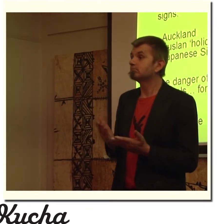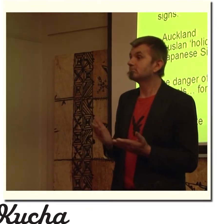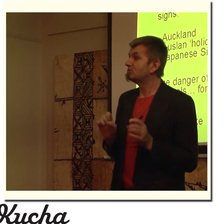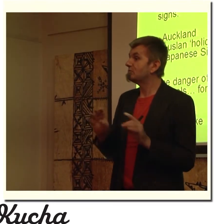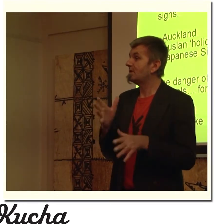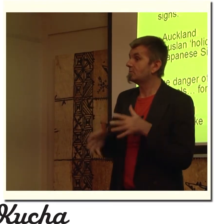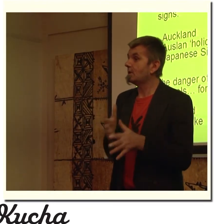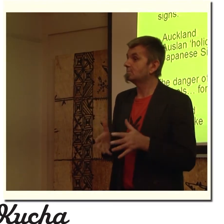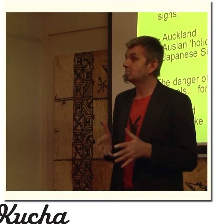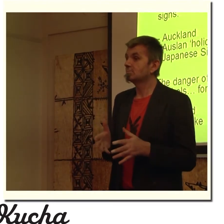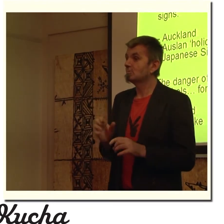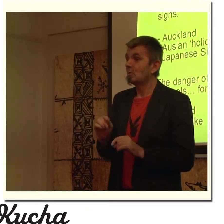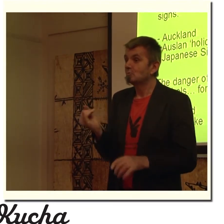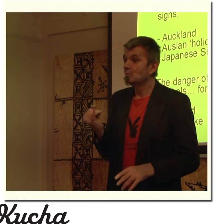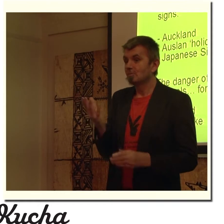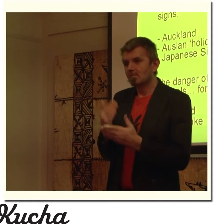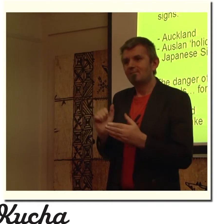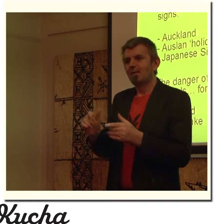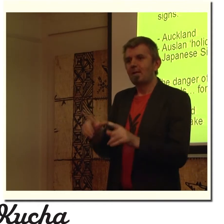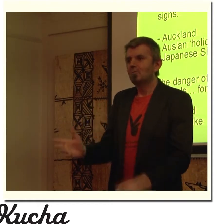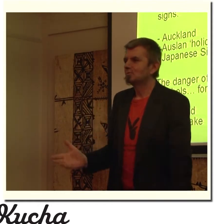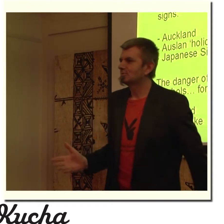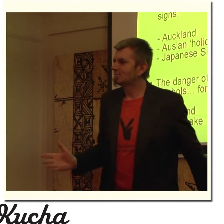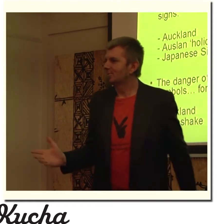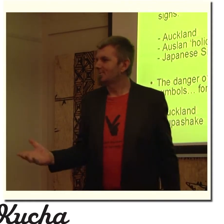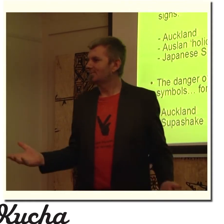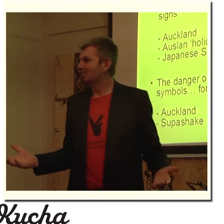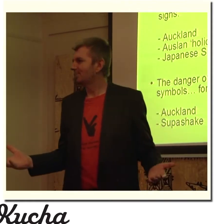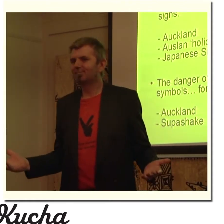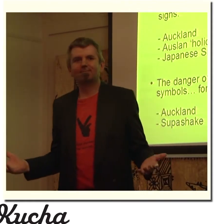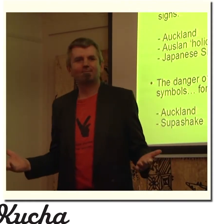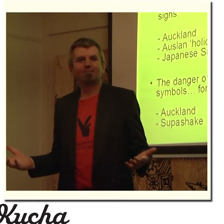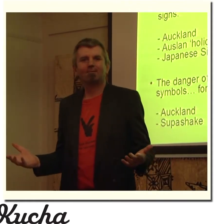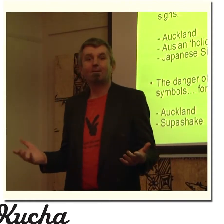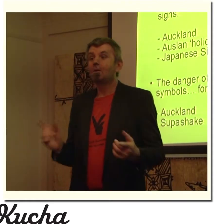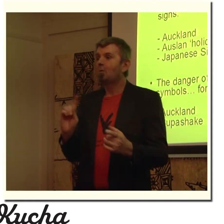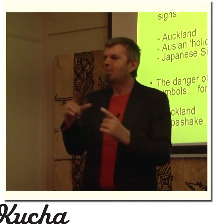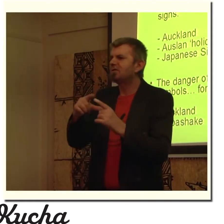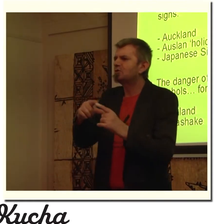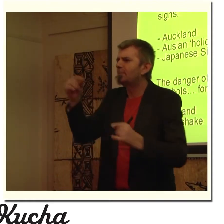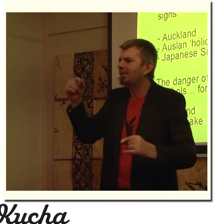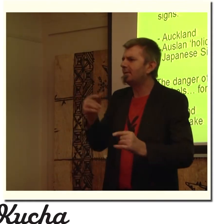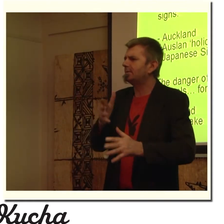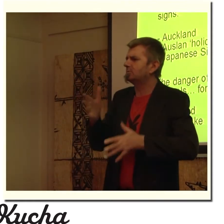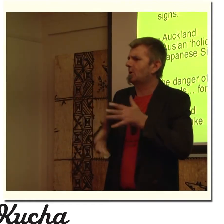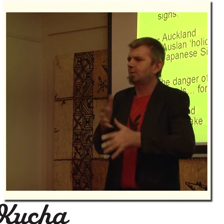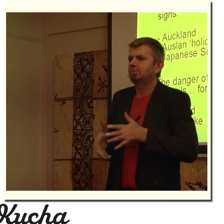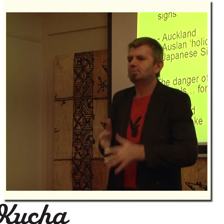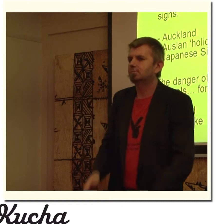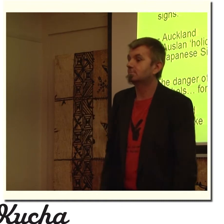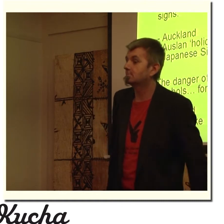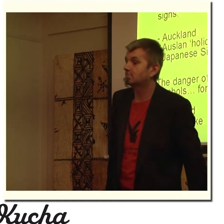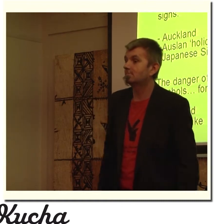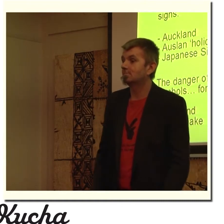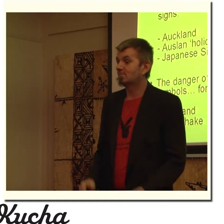And it's also for available. Yeah? It's a legitimate sign. Australia. Yep, that's Australian signs.